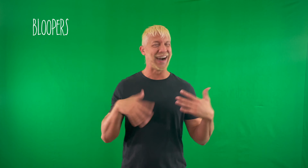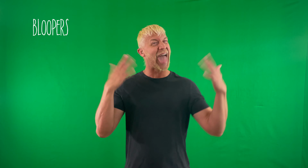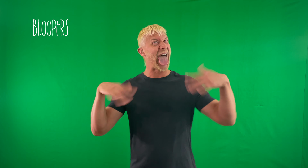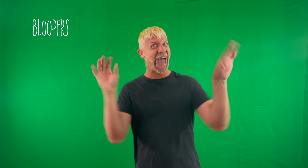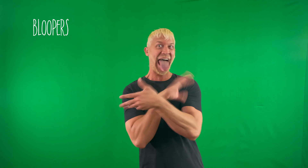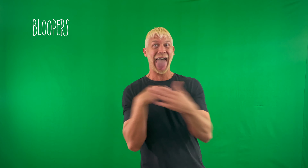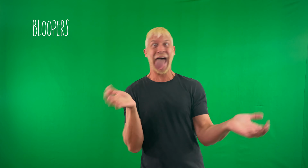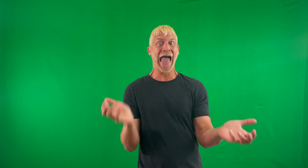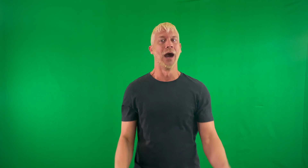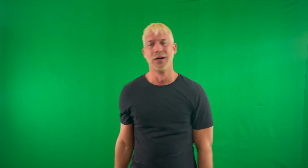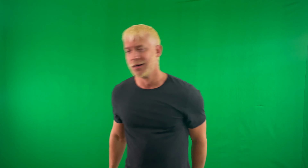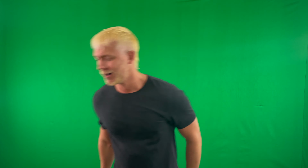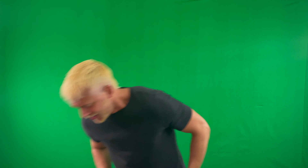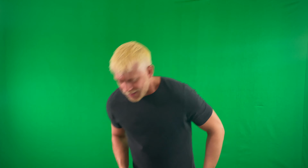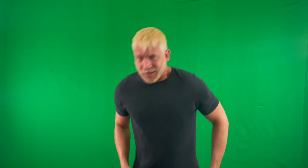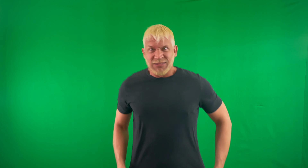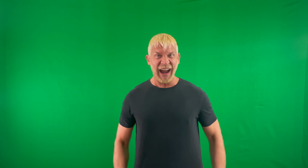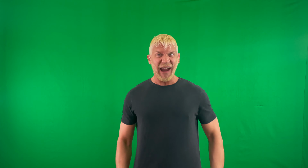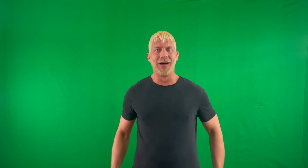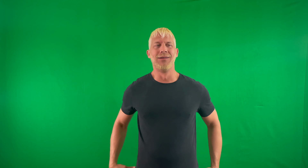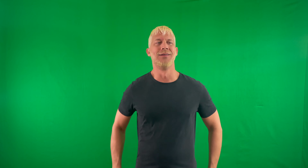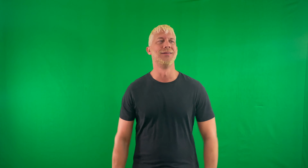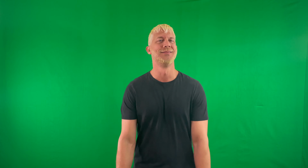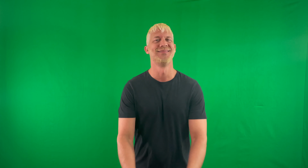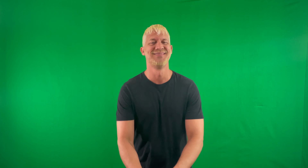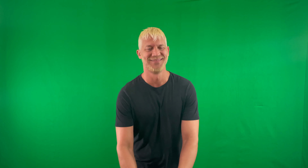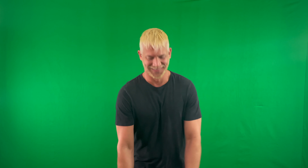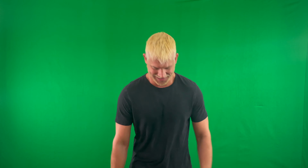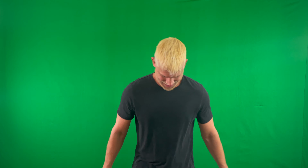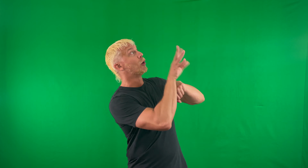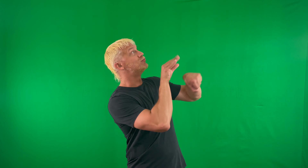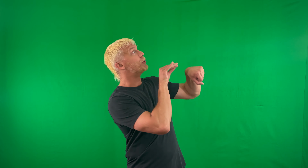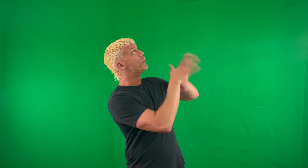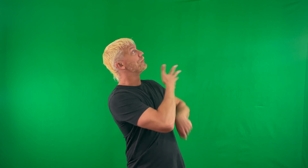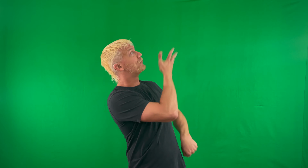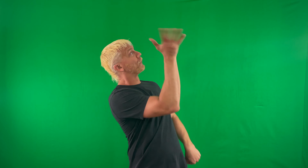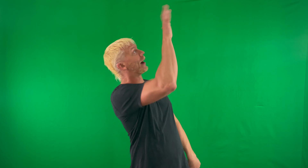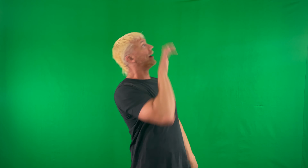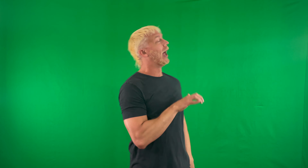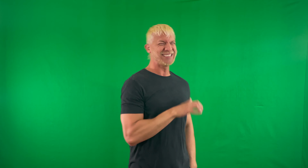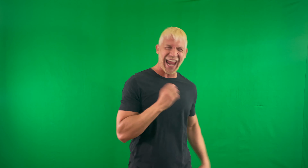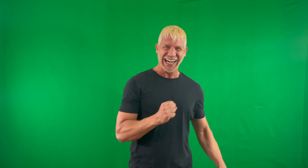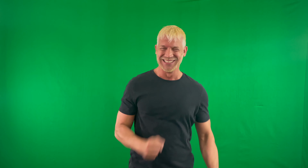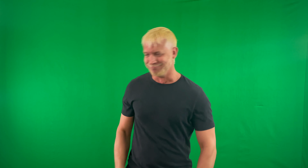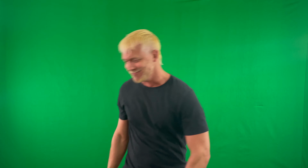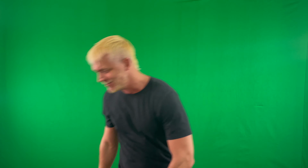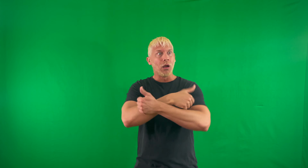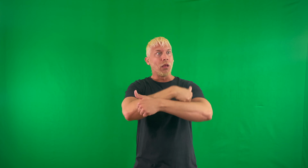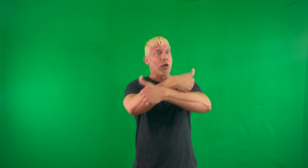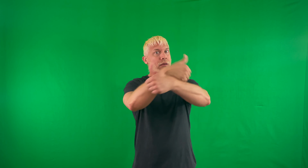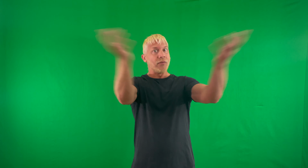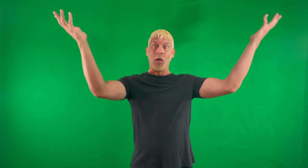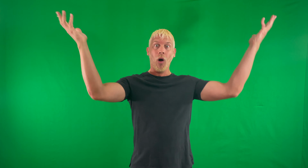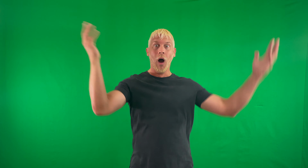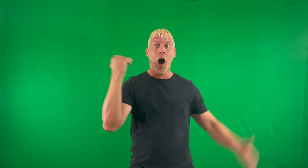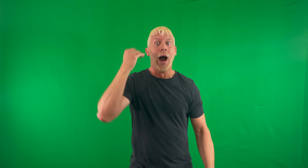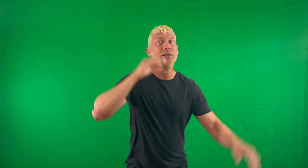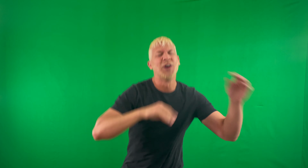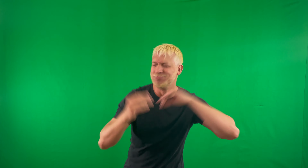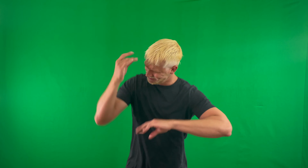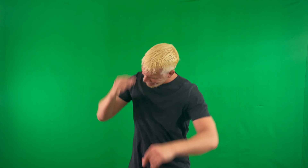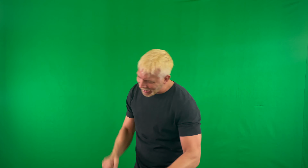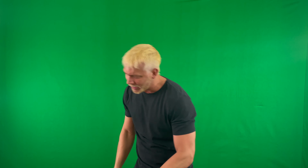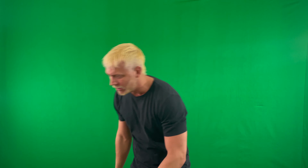Through my head, I'd be scratching well if I only had a brain. To win day in the middle,